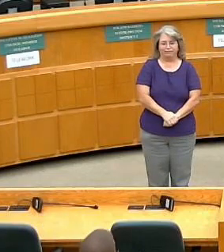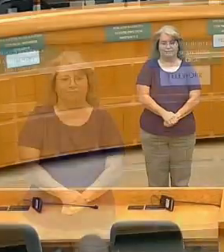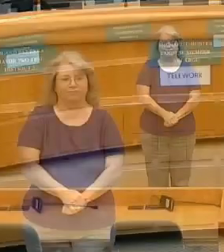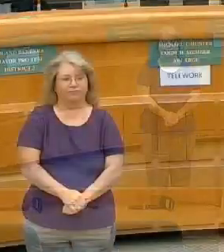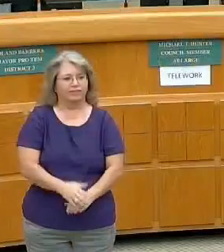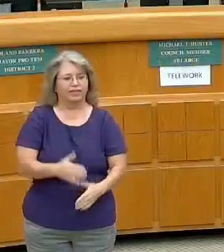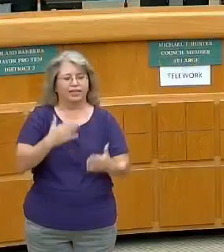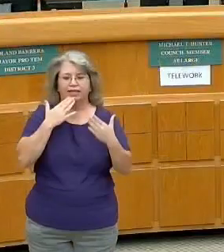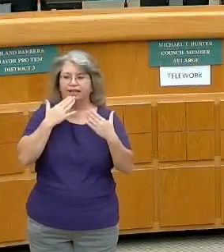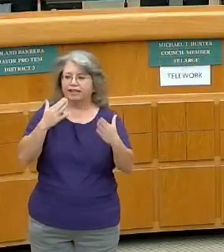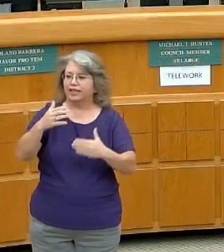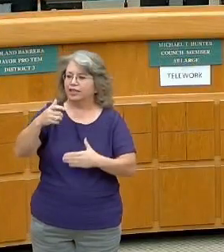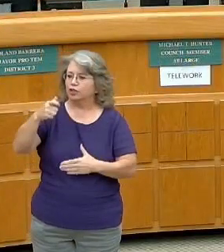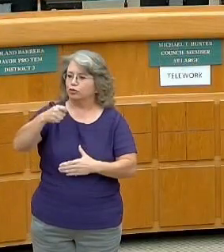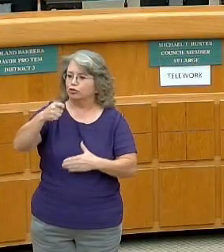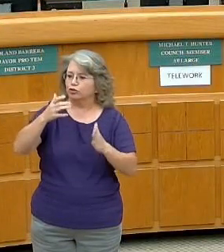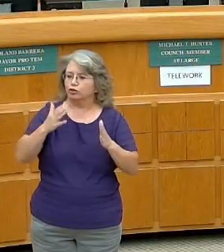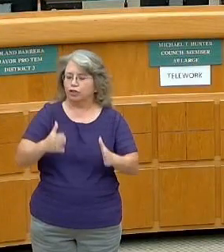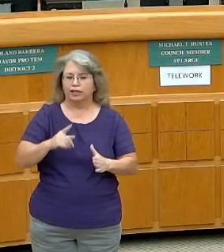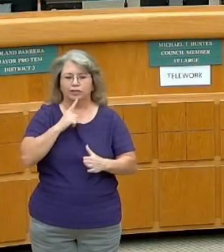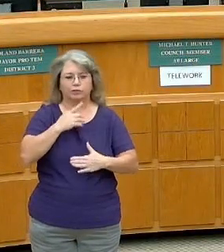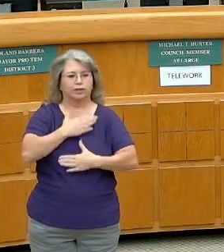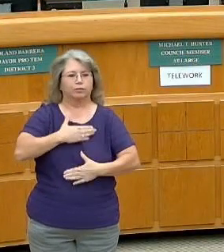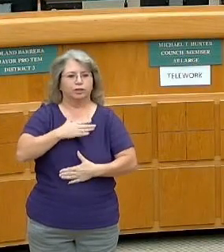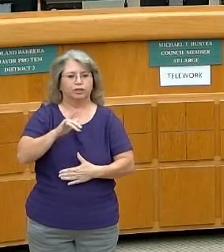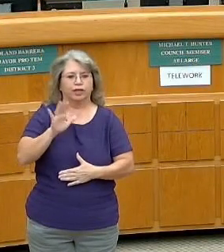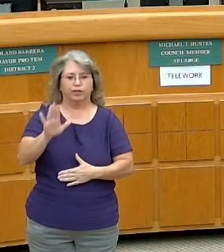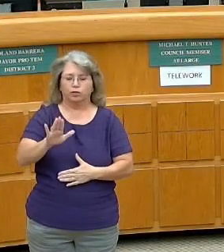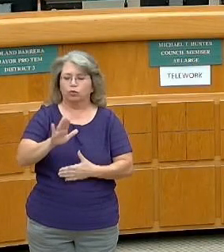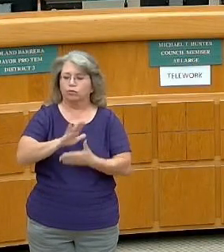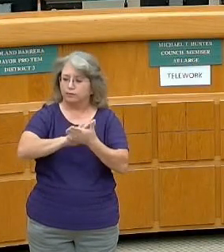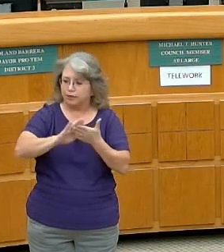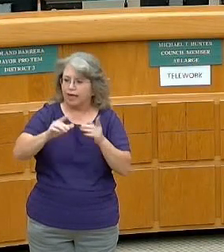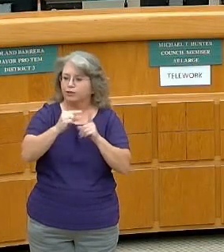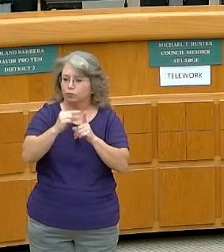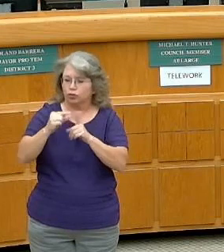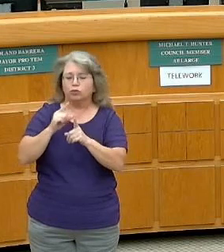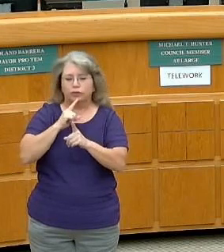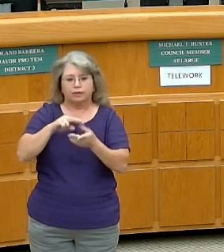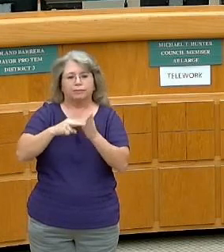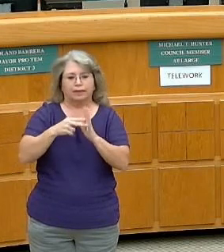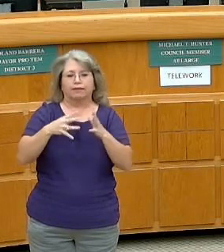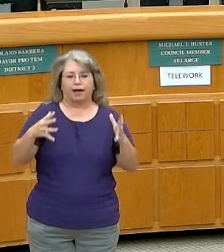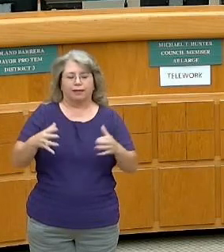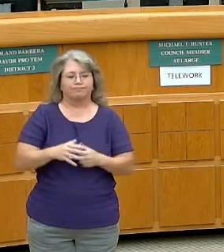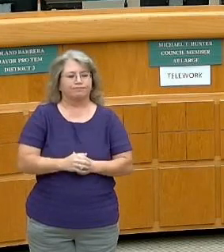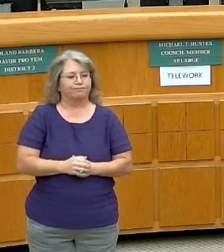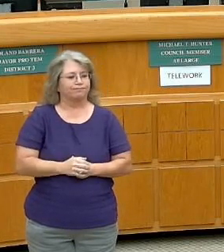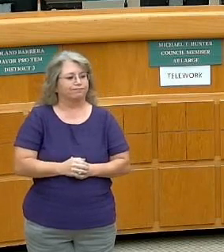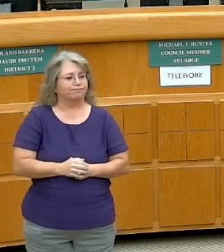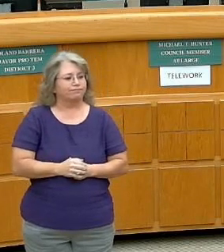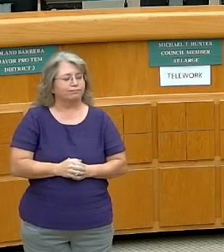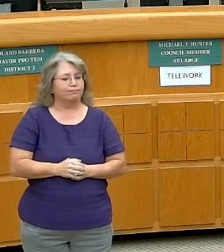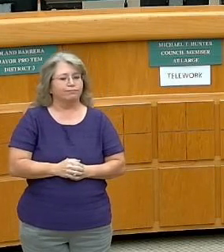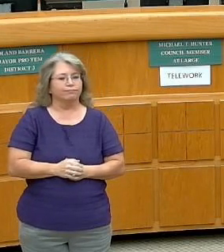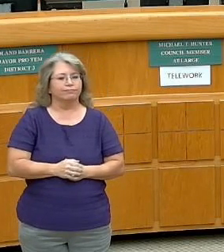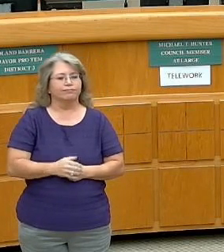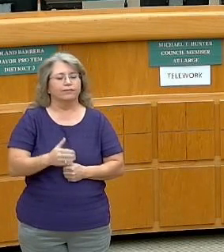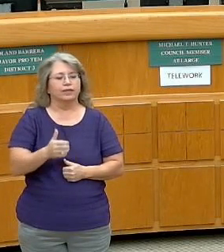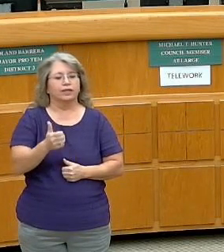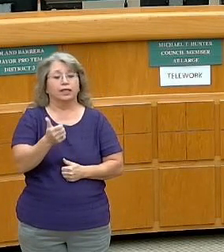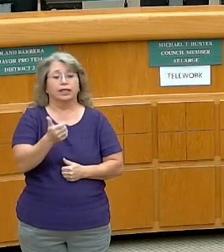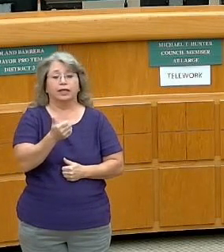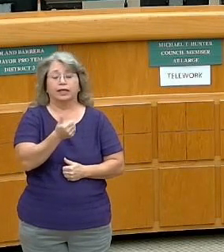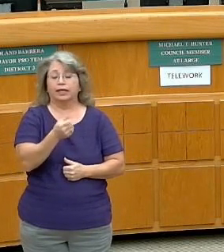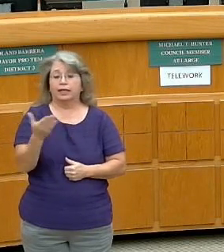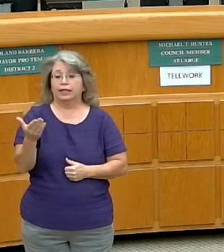Thank you, Judge. I appreciate it, and your kind words mean a whole lot. And anything that's done at